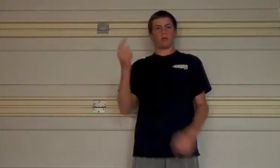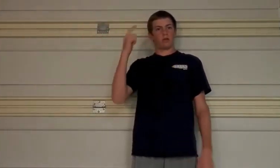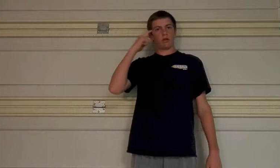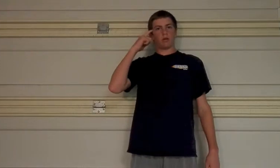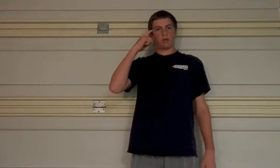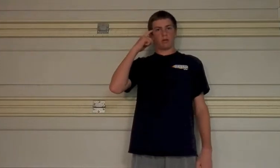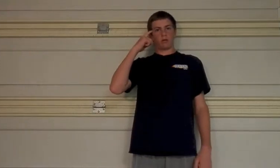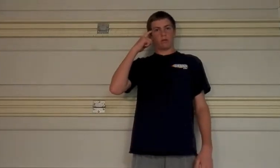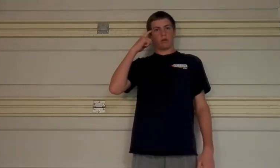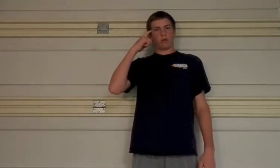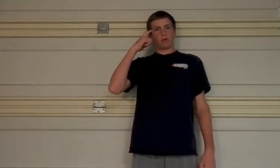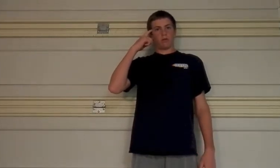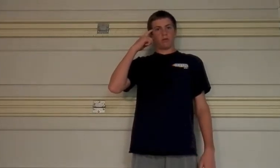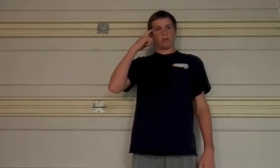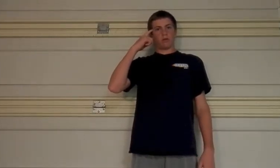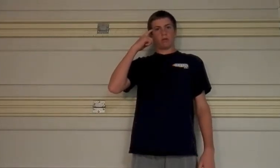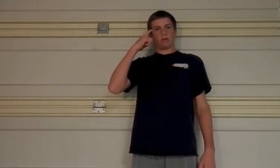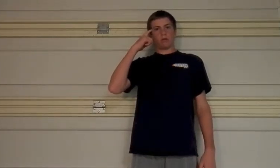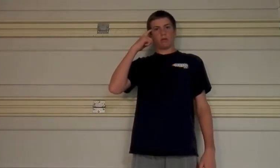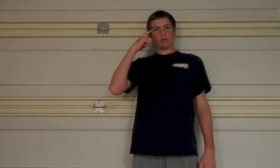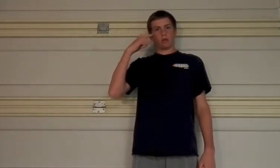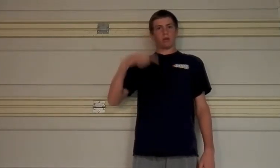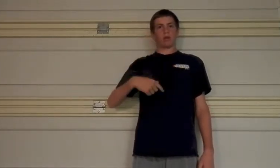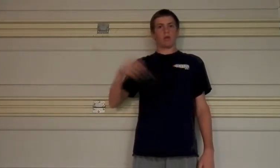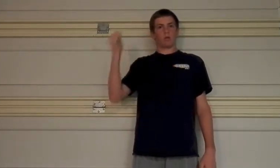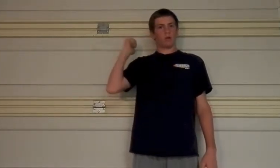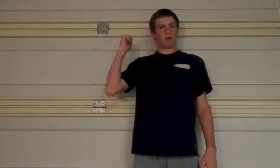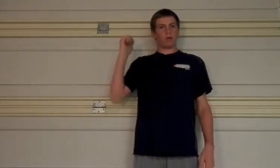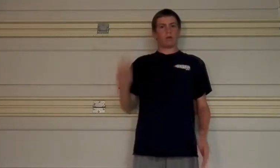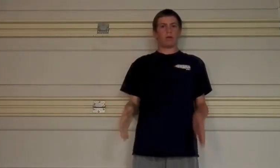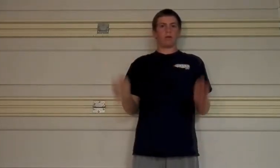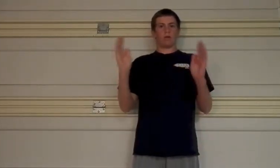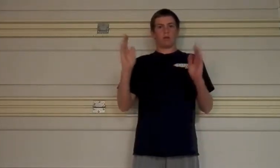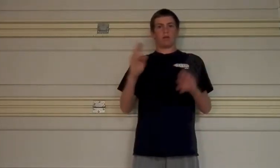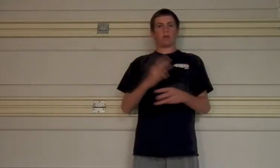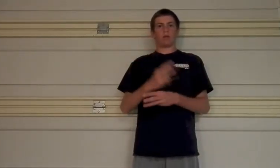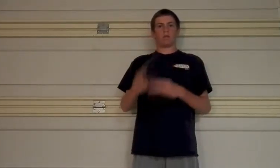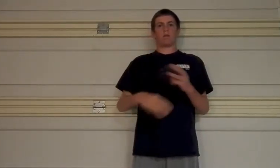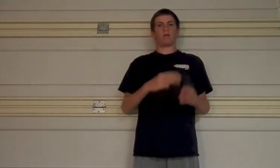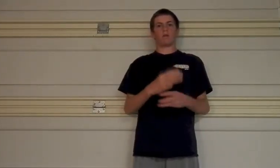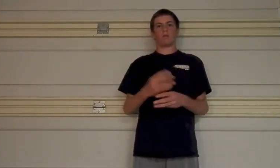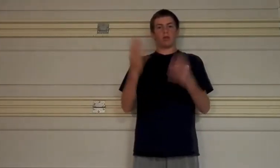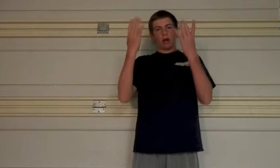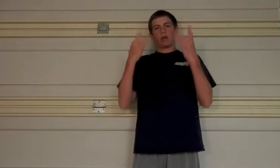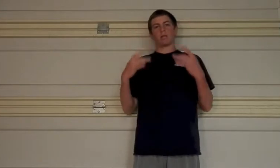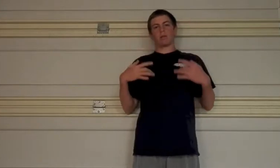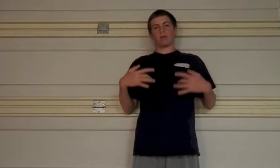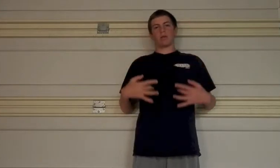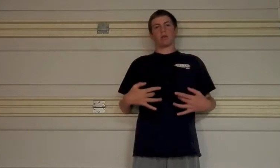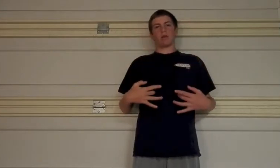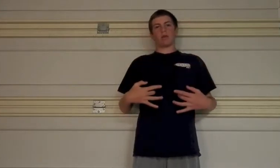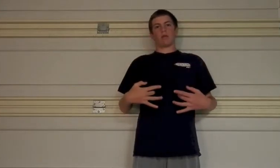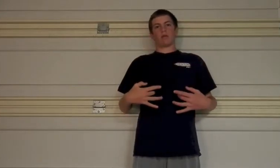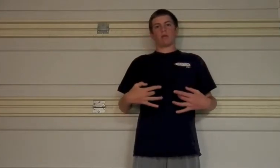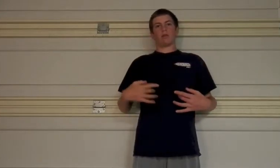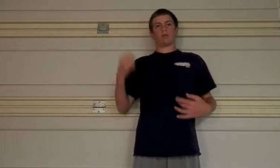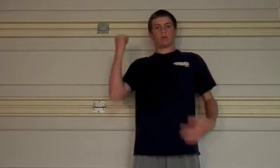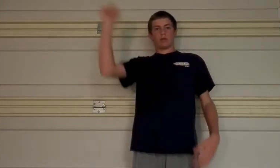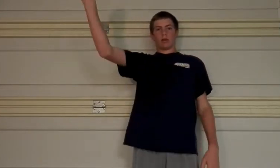turned around. And I'll keep this world from dragging me down. Gonna